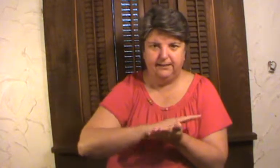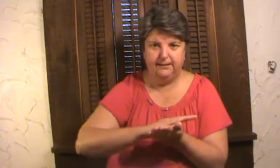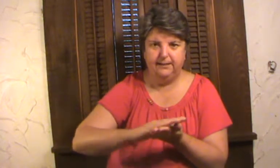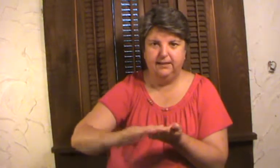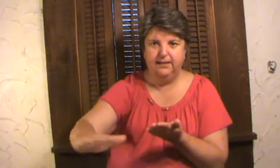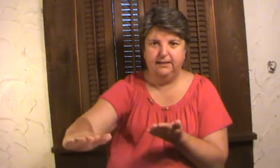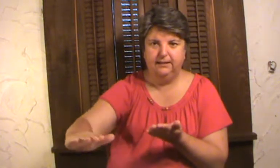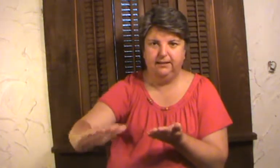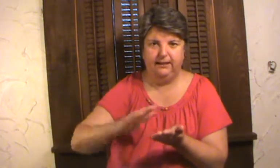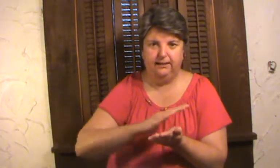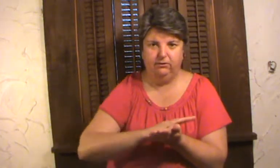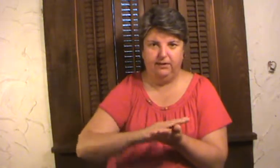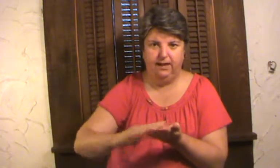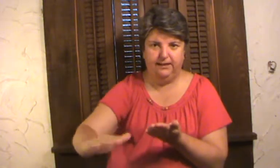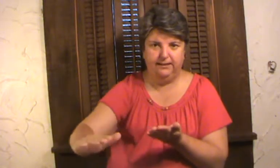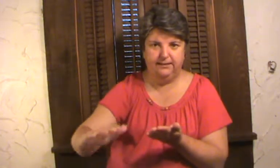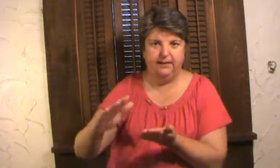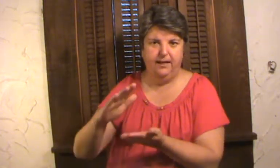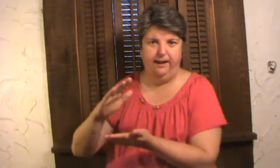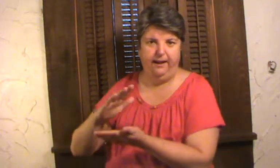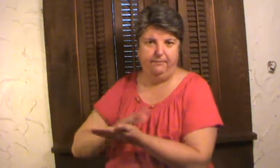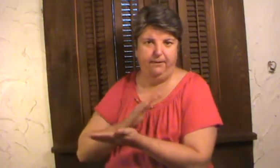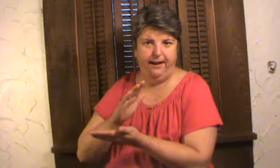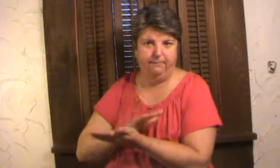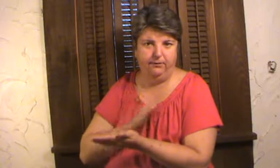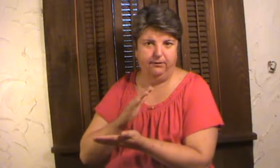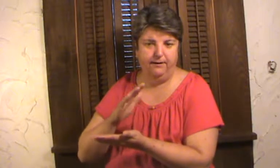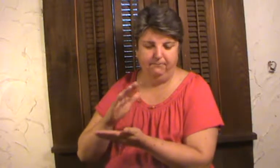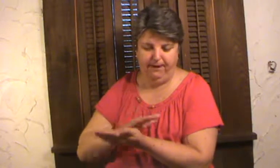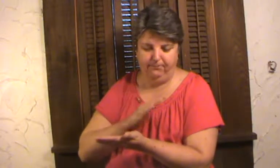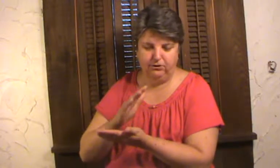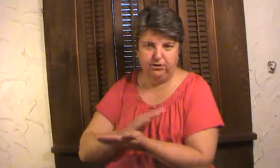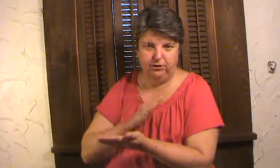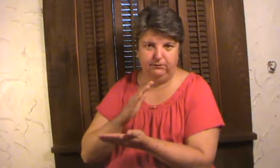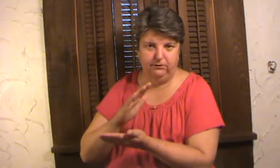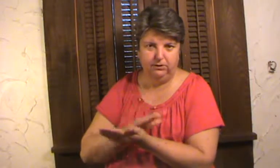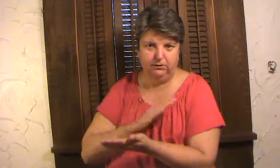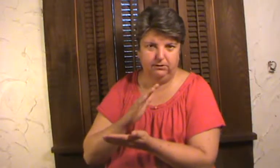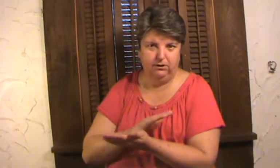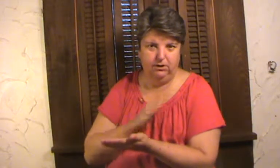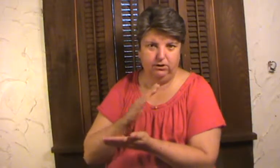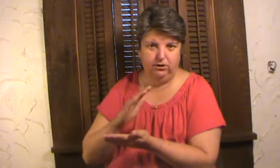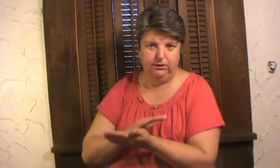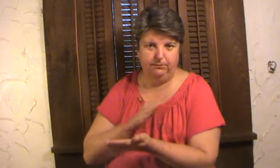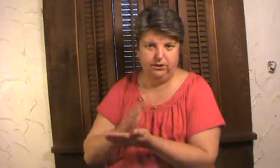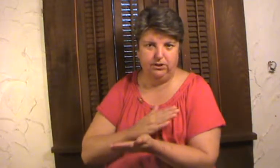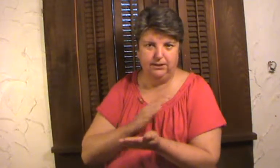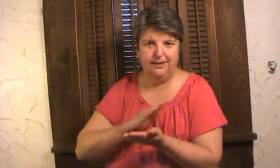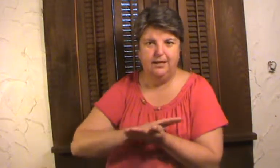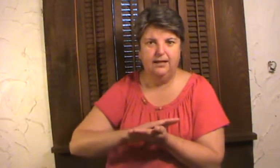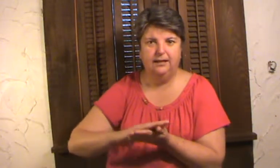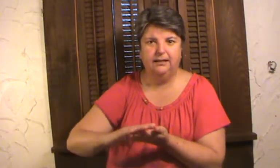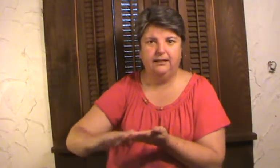nice. Clean or nice. And paper. Paper is two brushes.